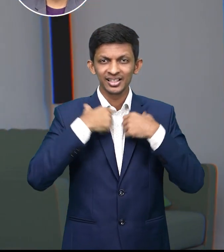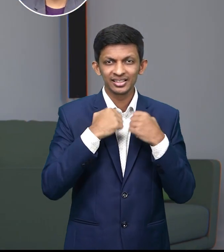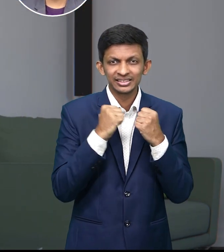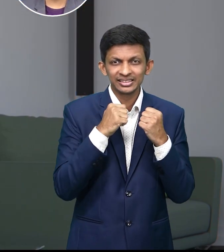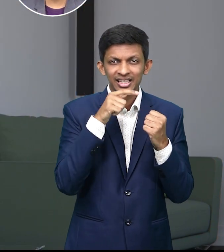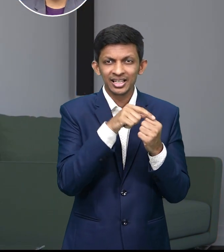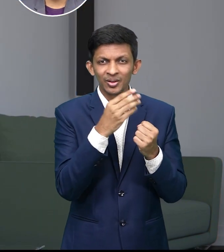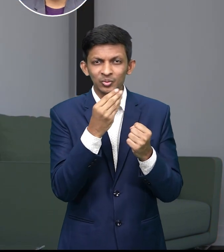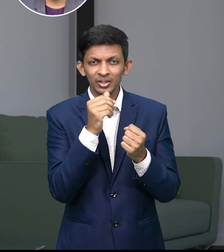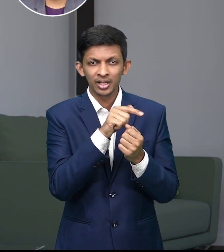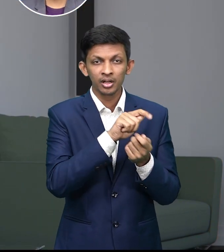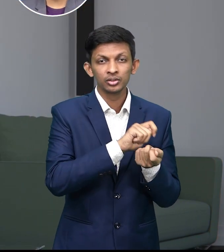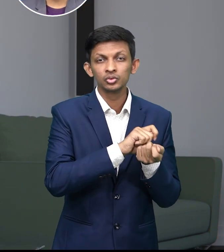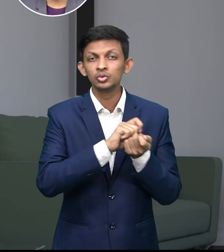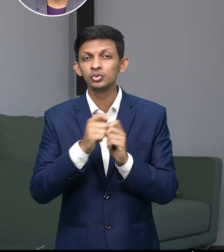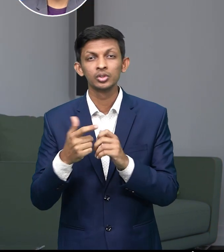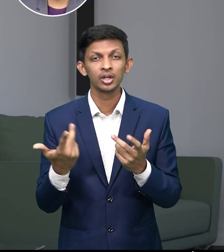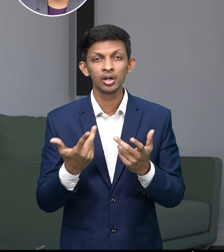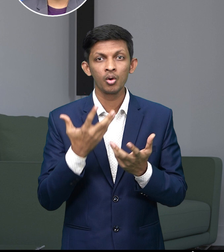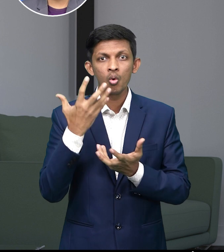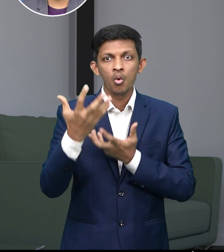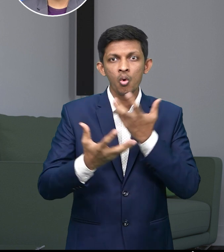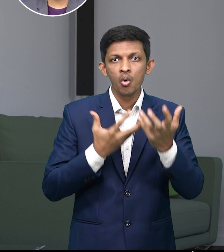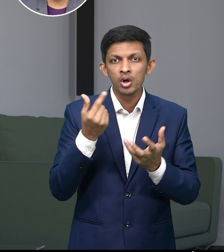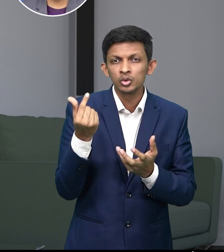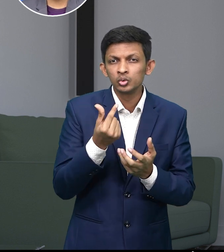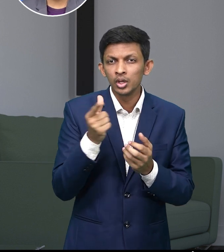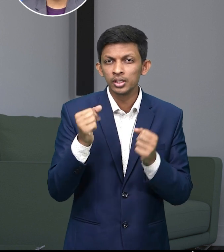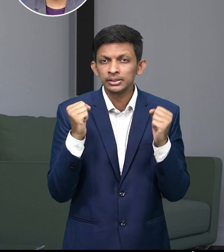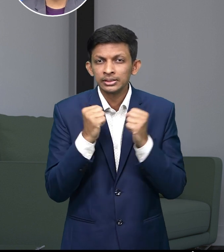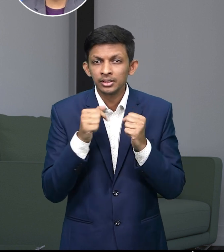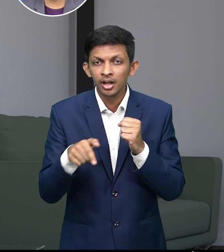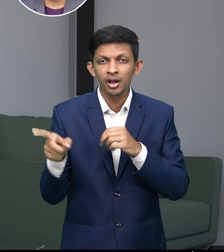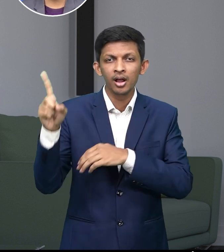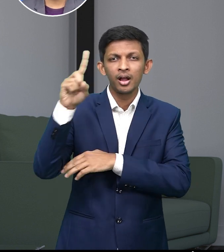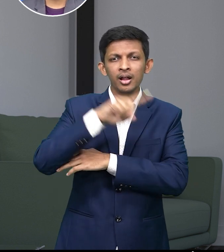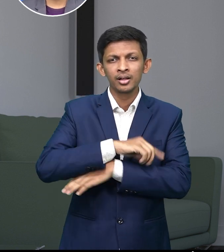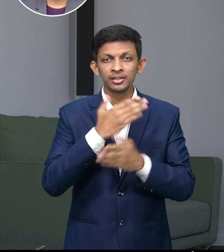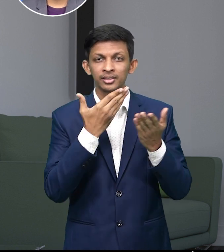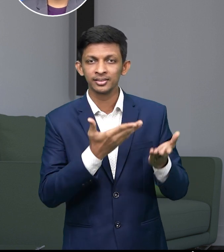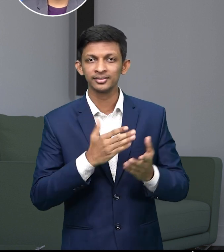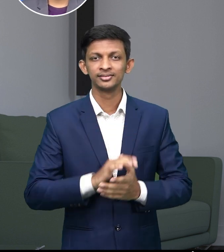Wear an extra sweater instead of using a heating device on cold days.